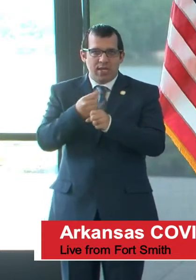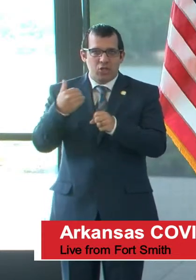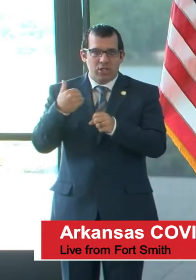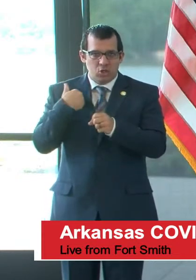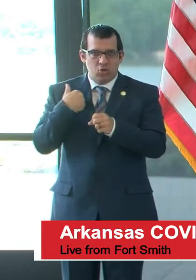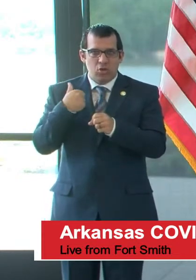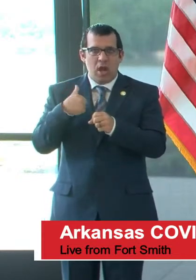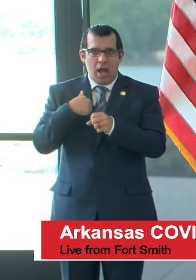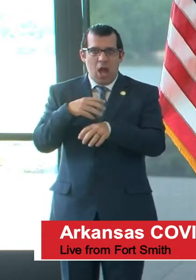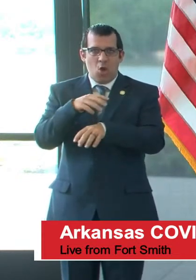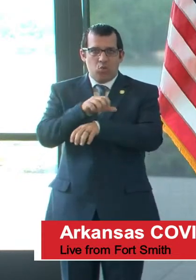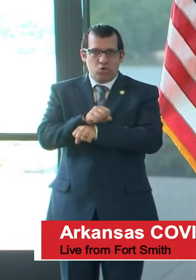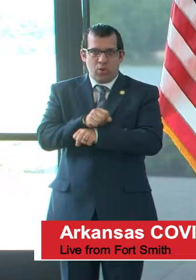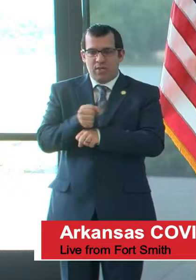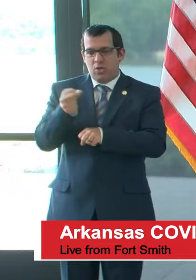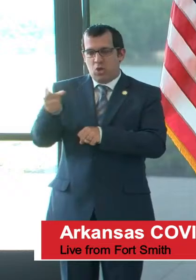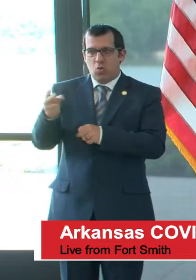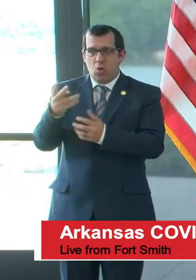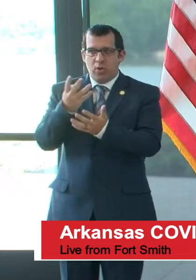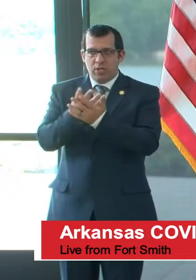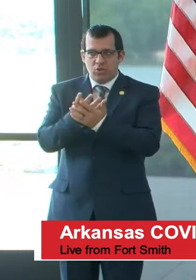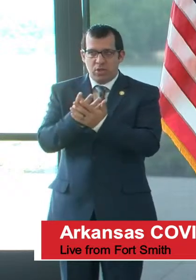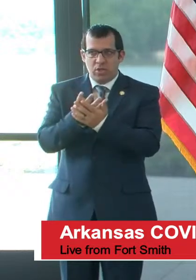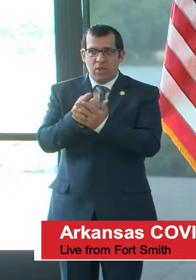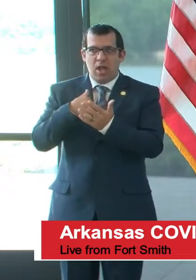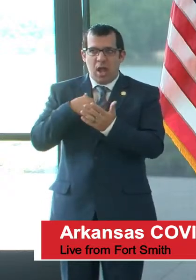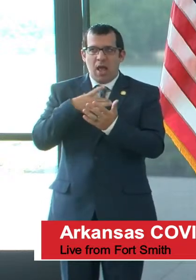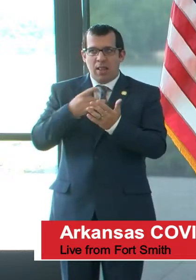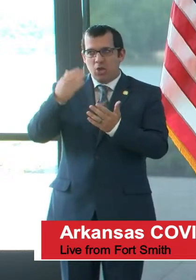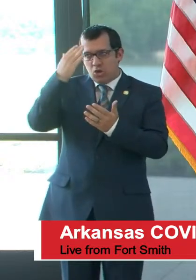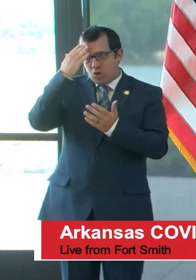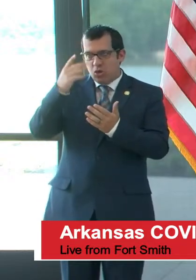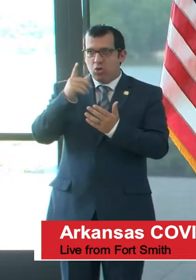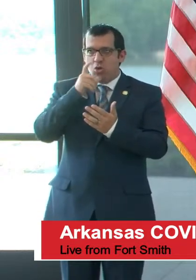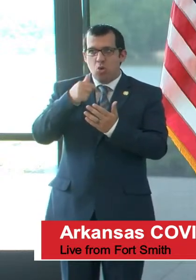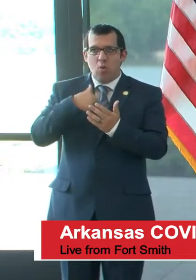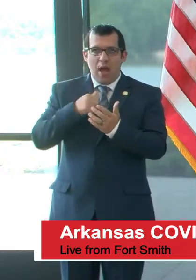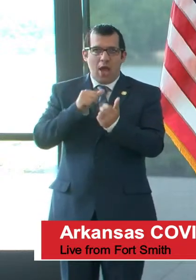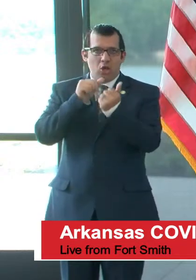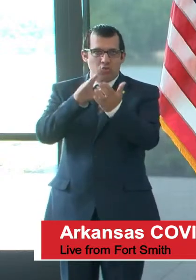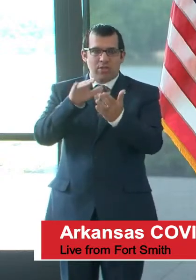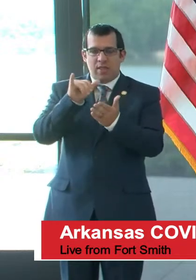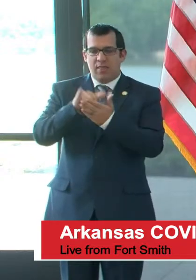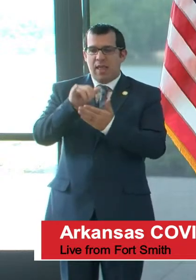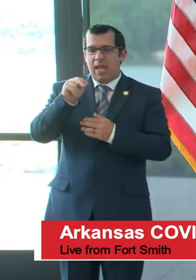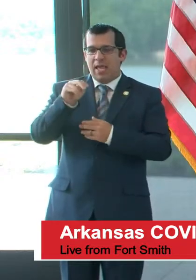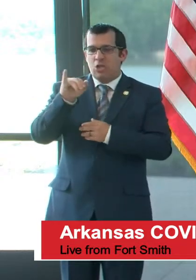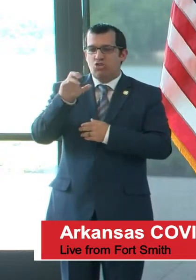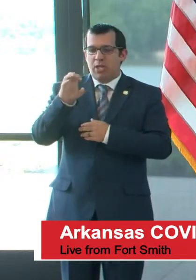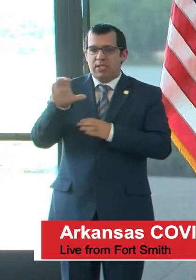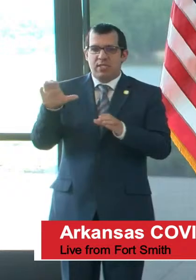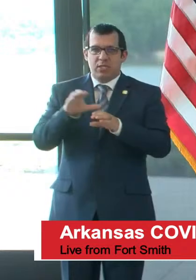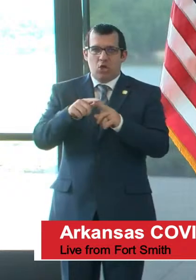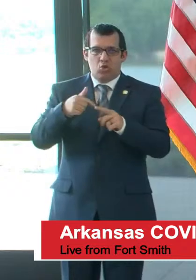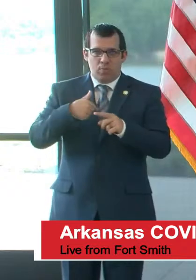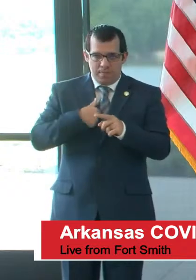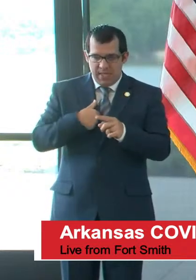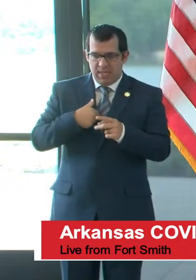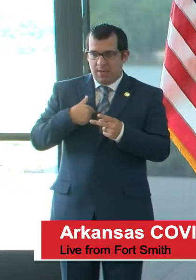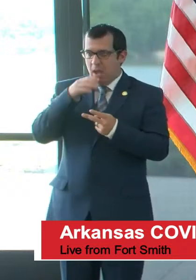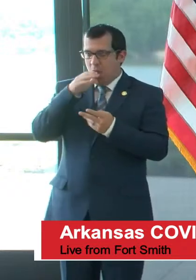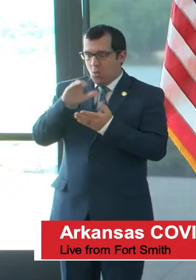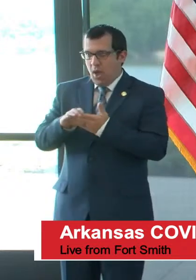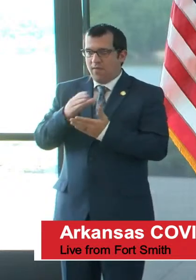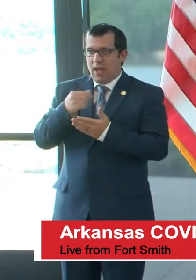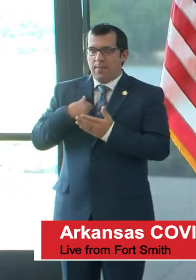was arrested and thrown in jail. So I'd like to know who I address on injustices done to me, my wife,